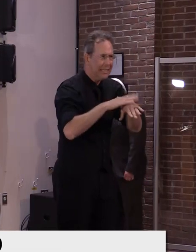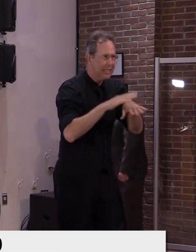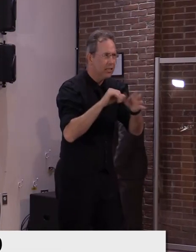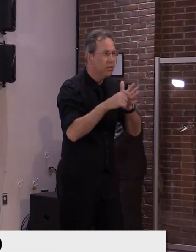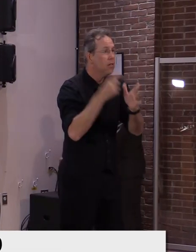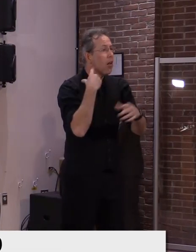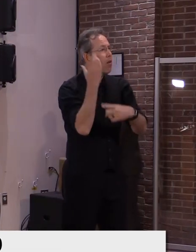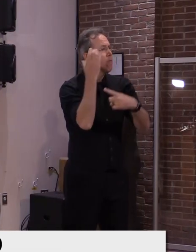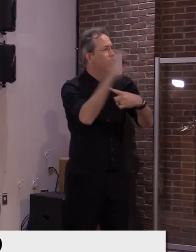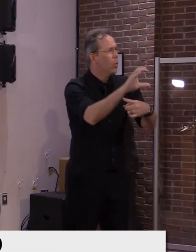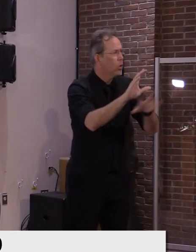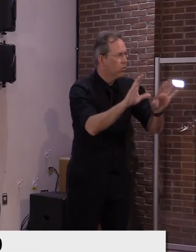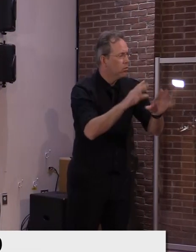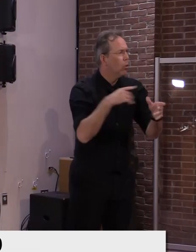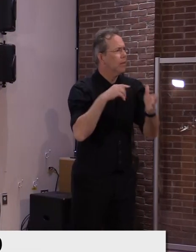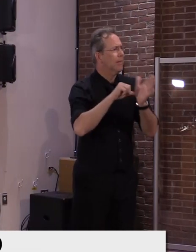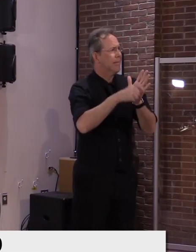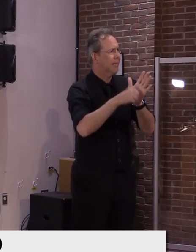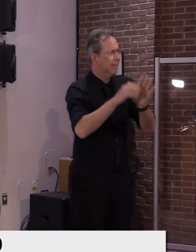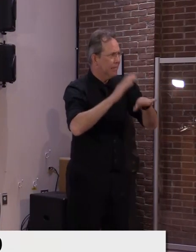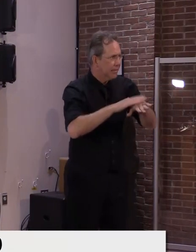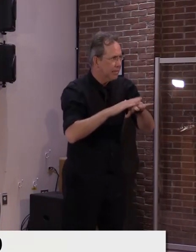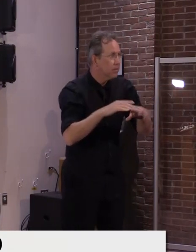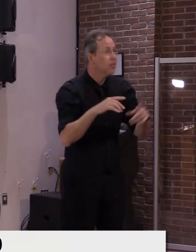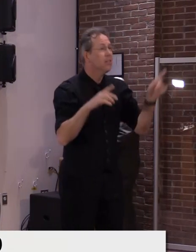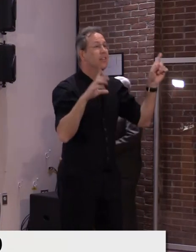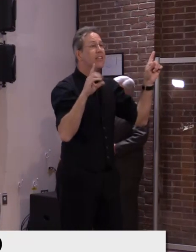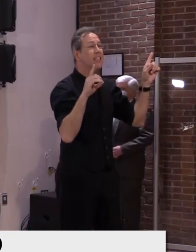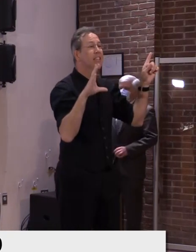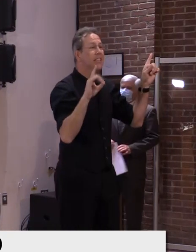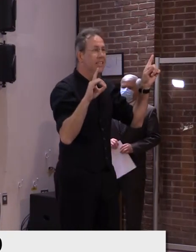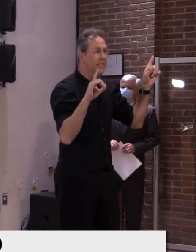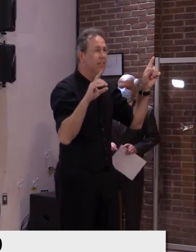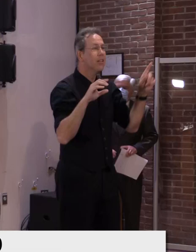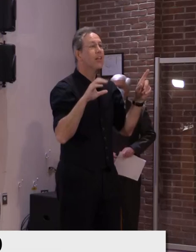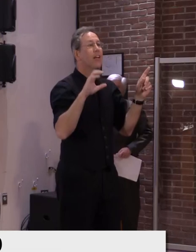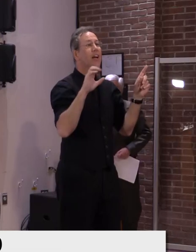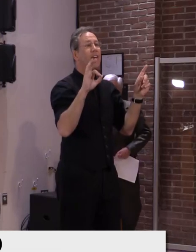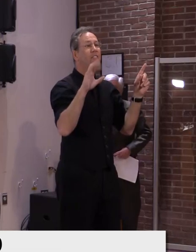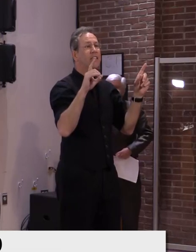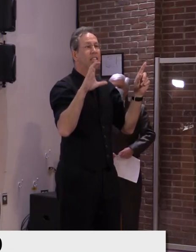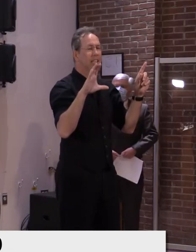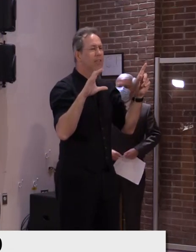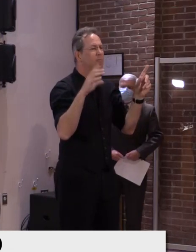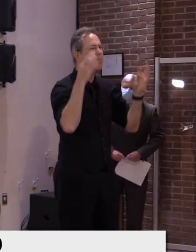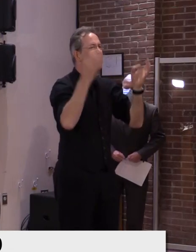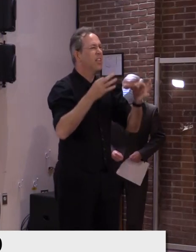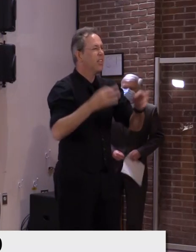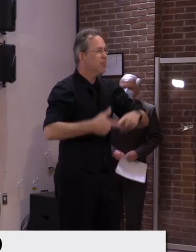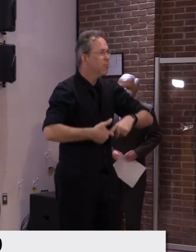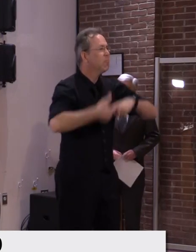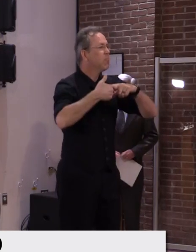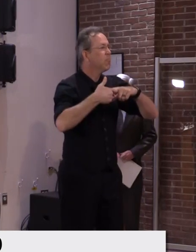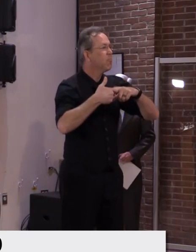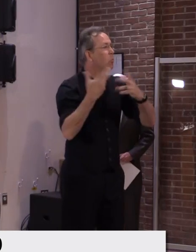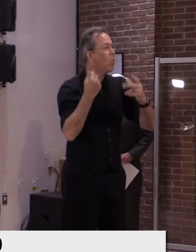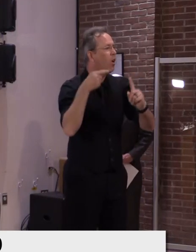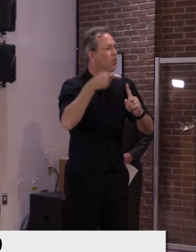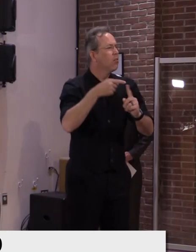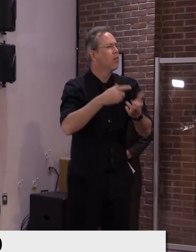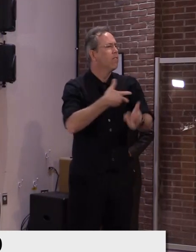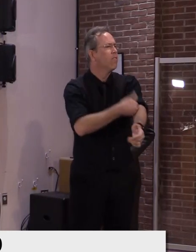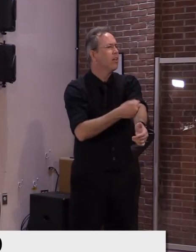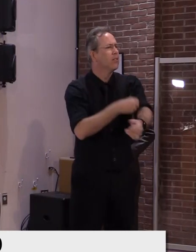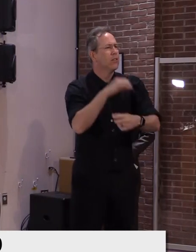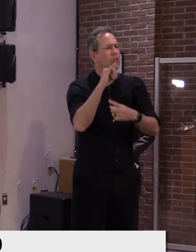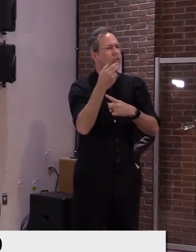CDC and FDA this morning to pause Johnson & Johnson vaccinations. This came as